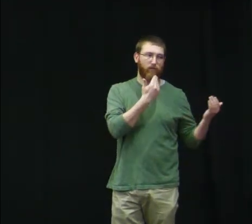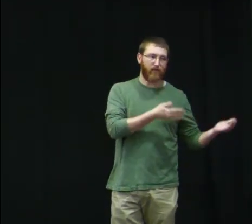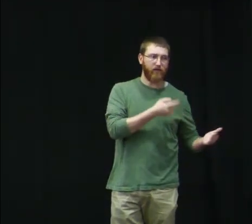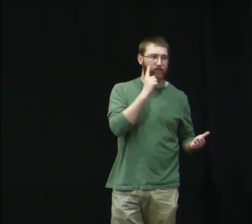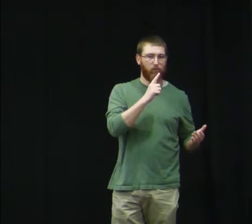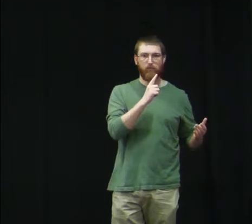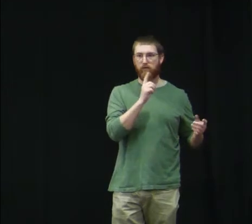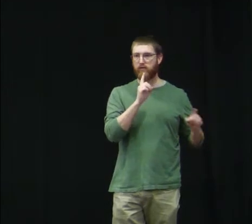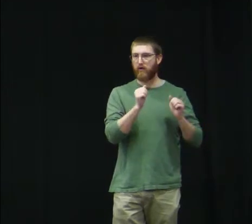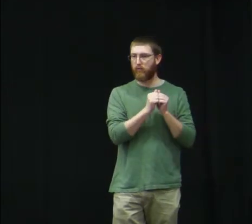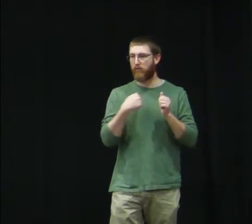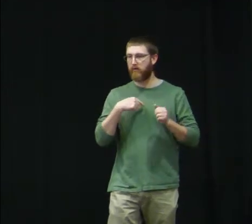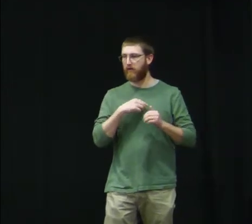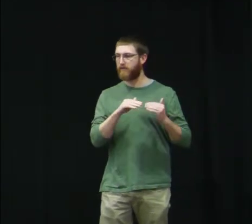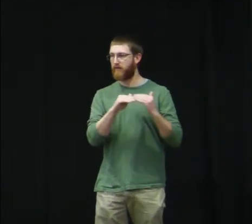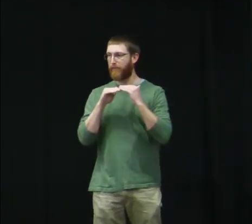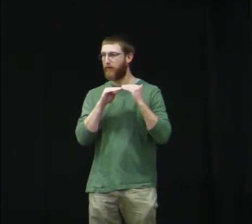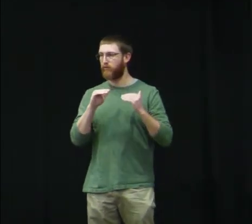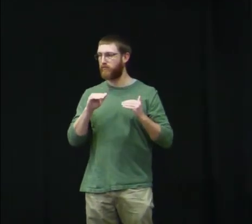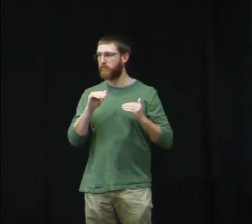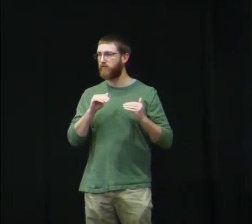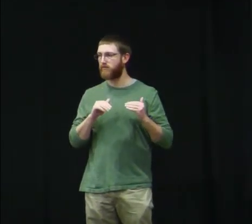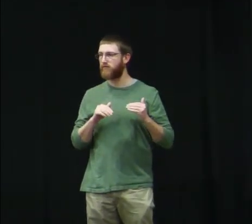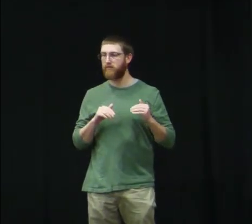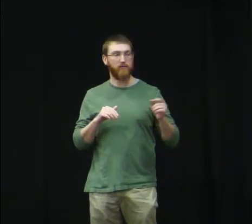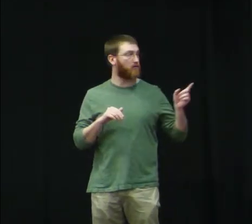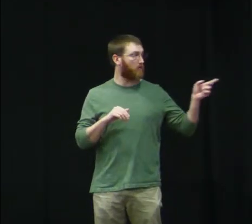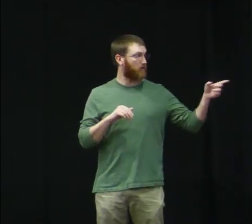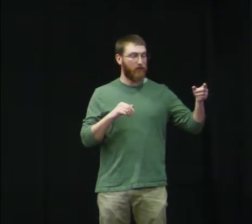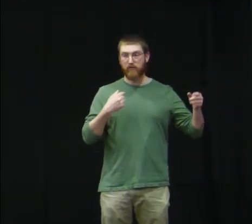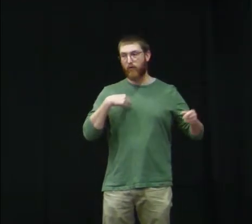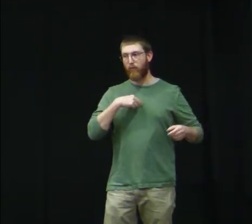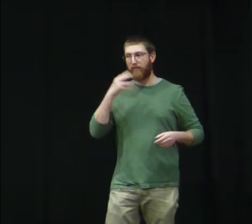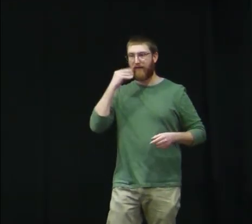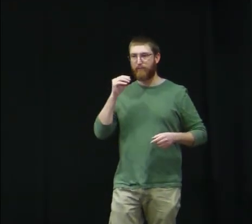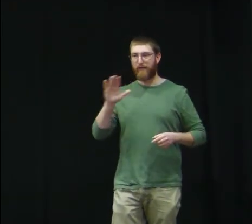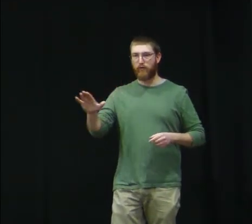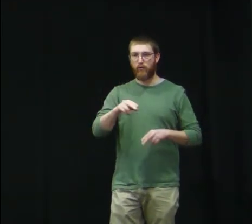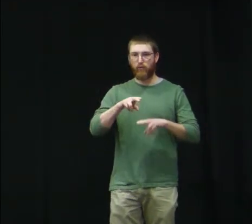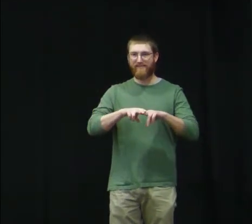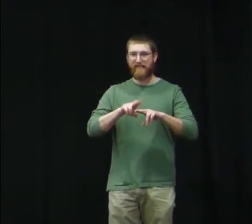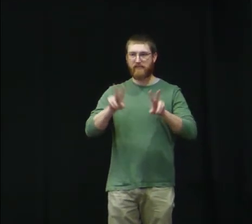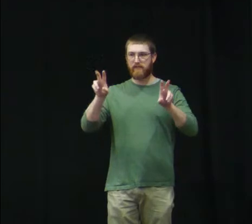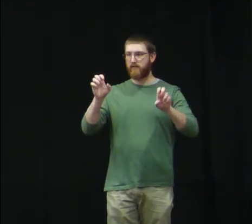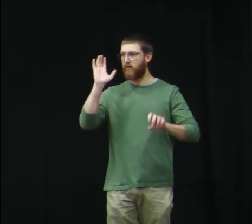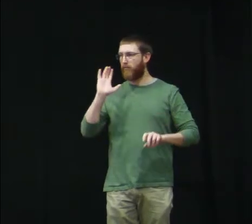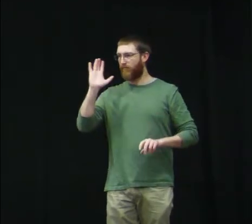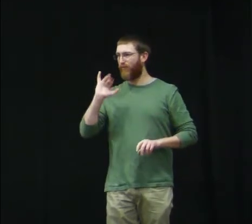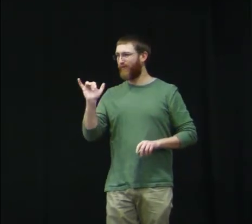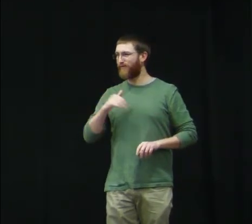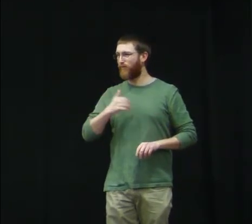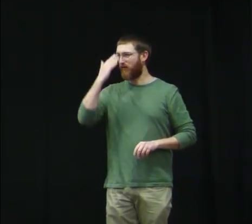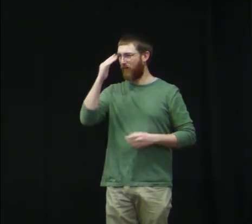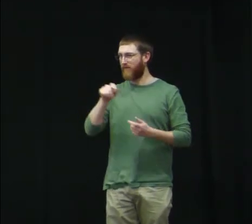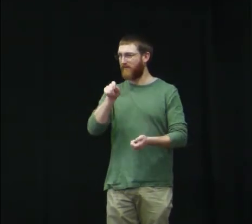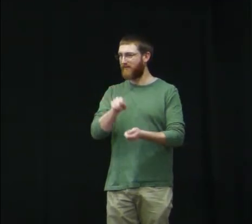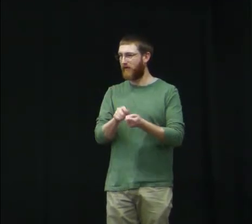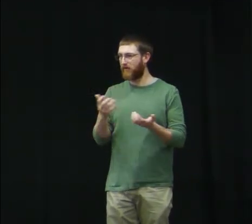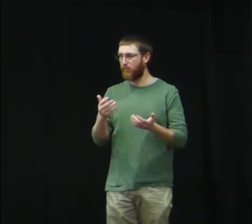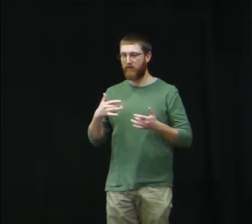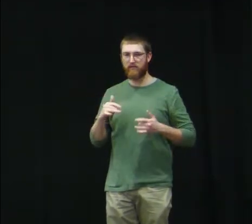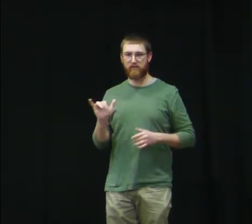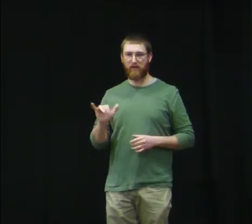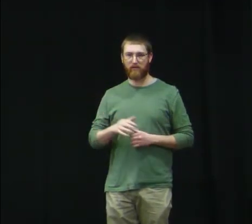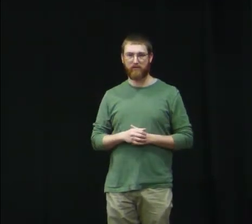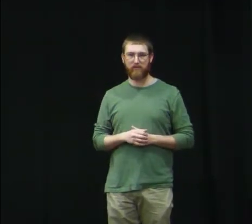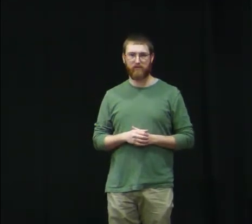for that. We've all been in your seats, so we know exactly what that's like. So we appreciate